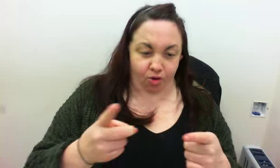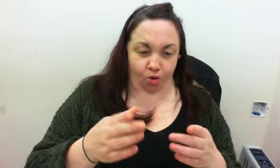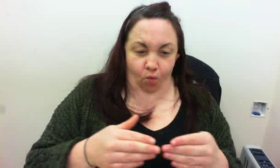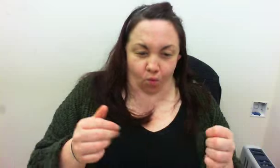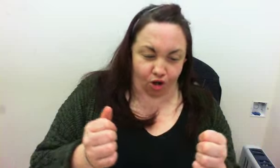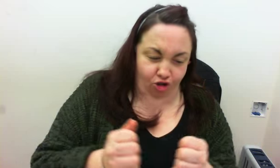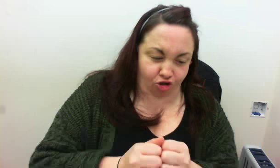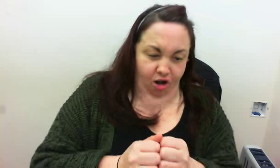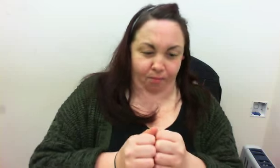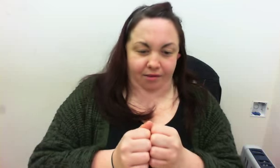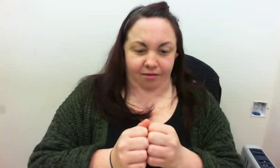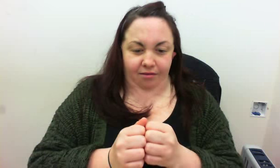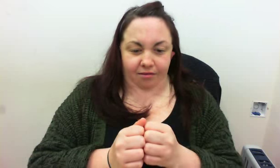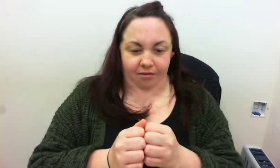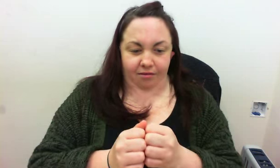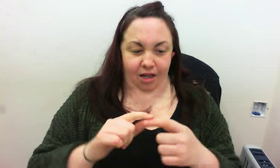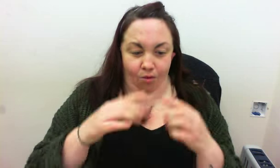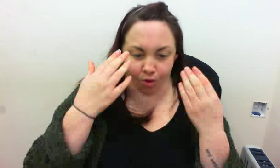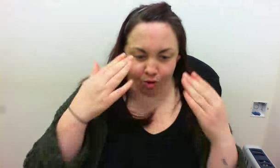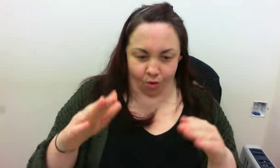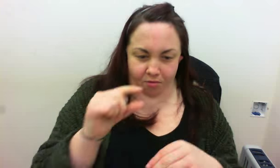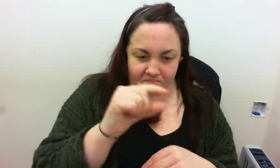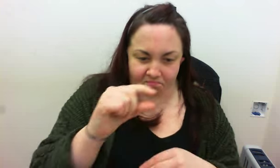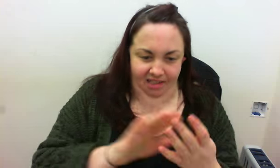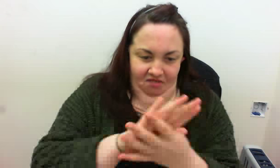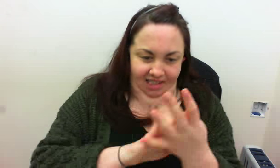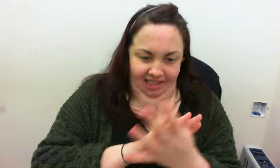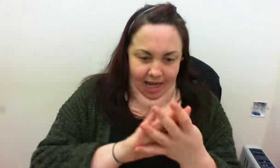know, showing people a few signs, and